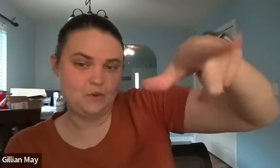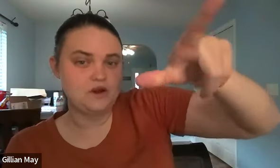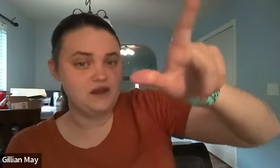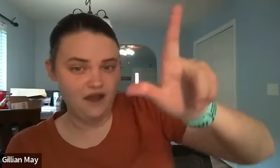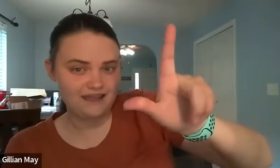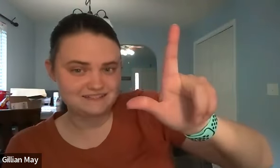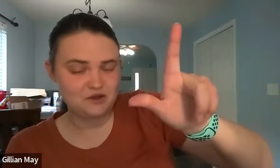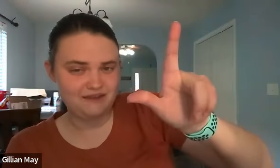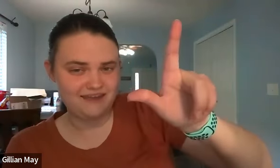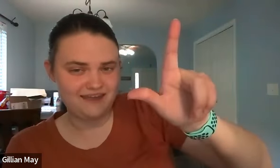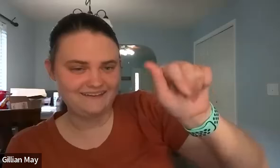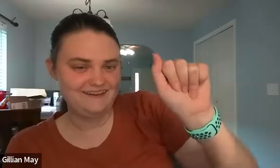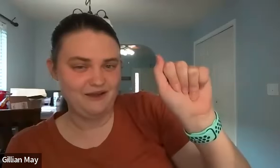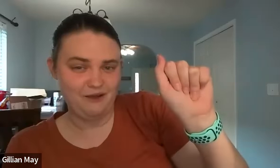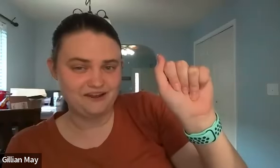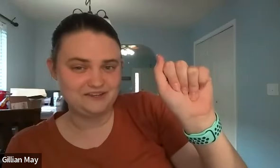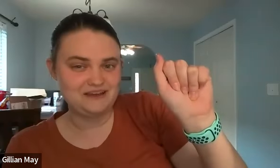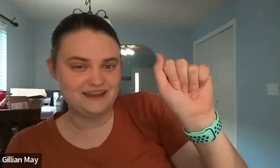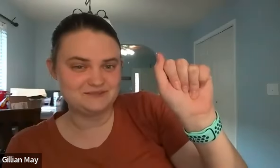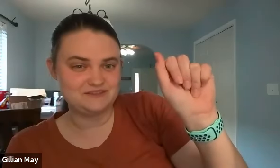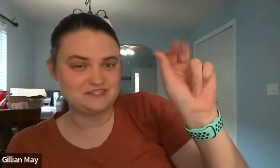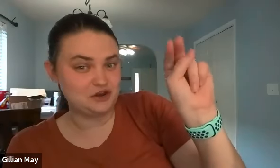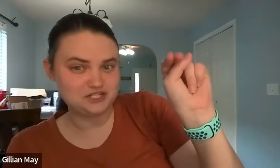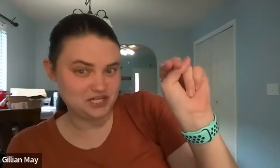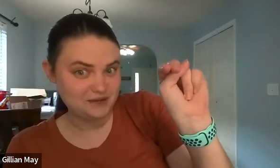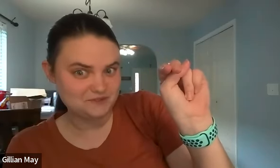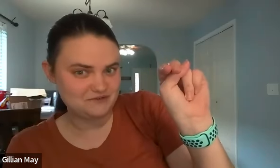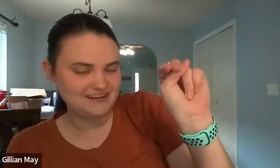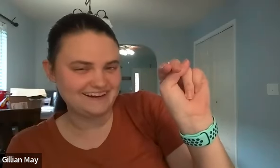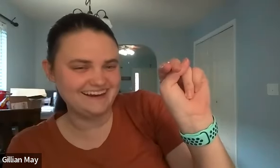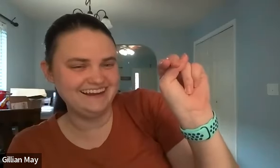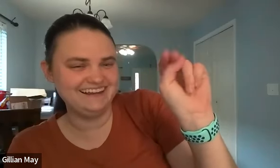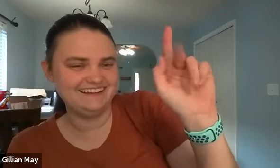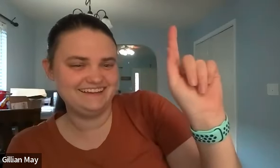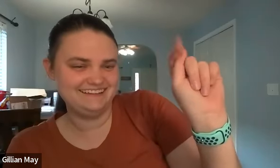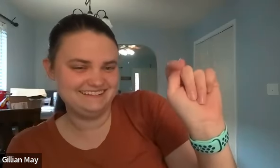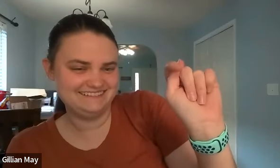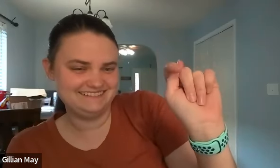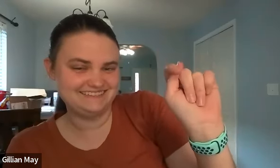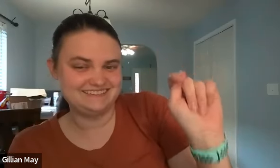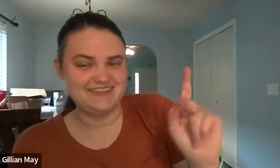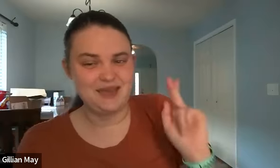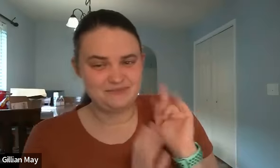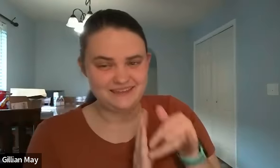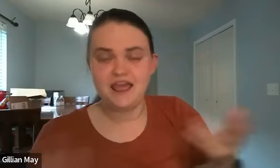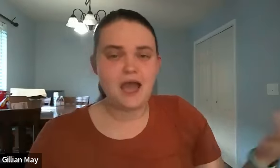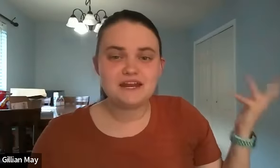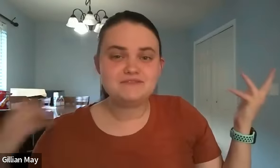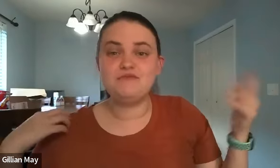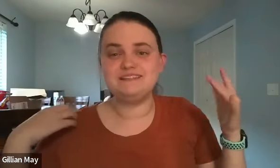Or not. Okay. All right, you guys being the star champs over here. So yeah, plant. I'm not even voicing